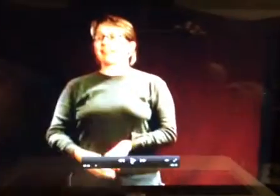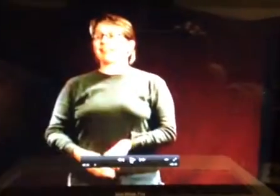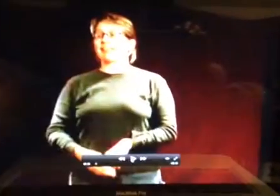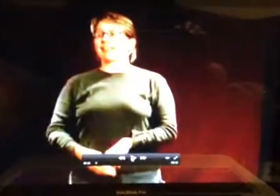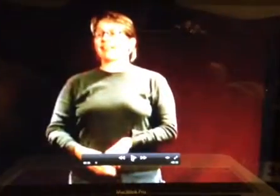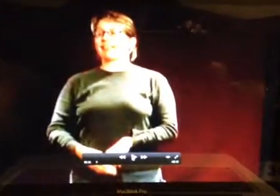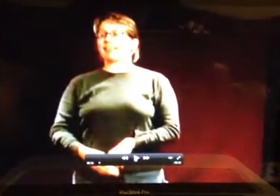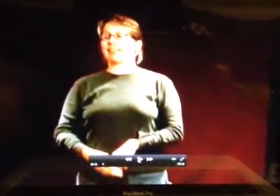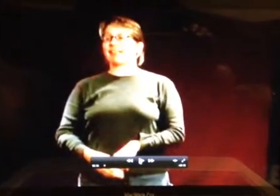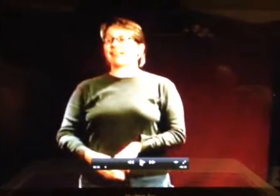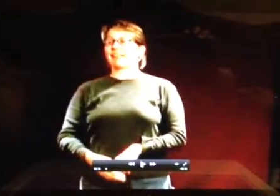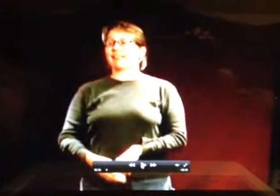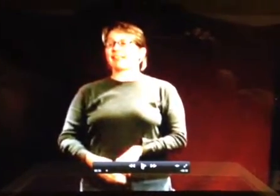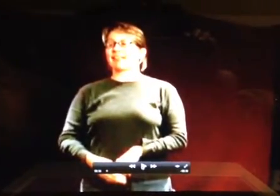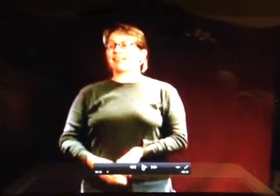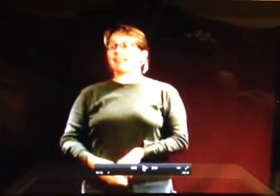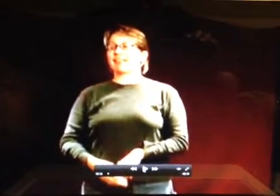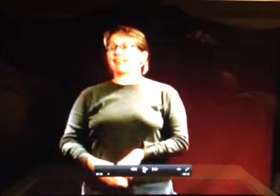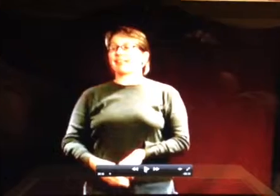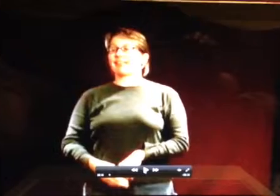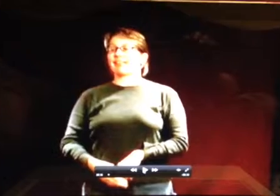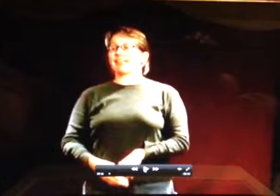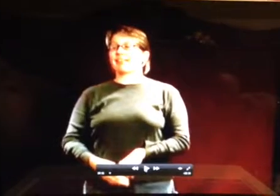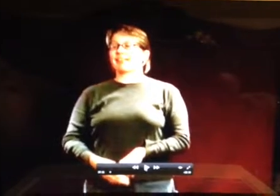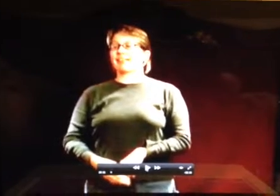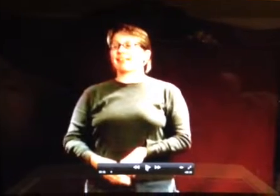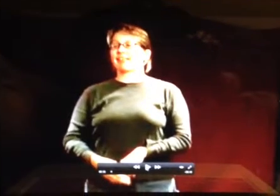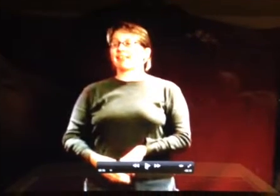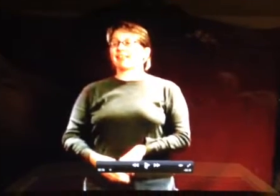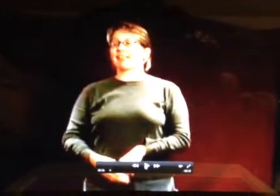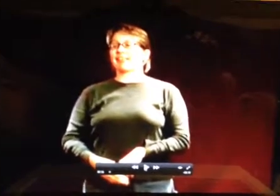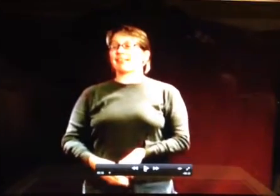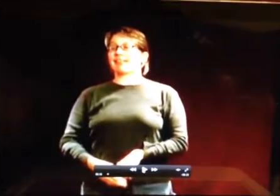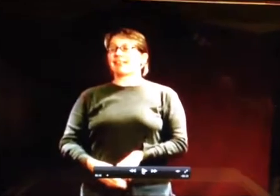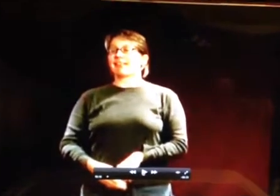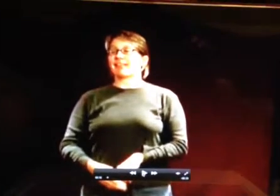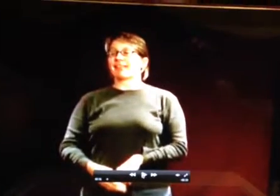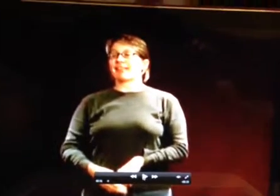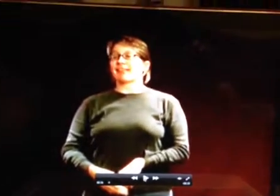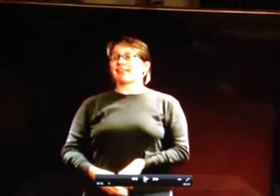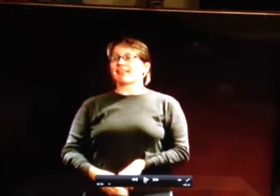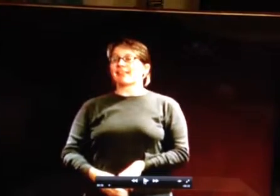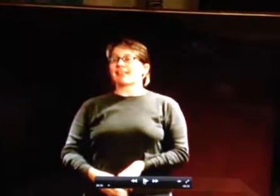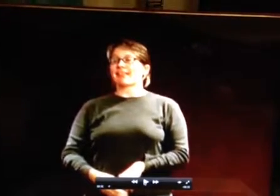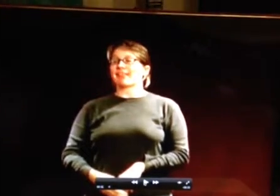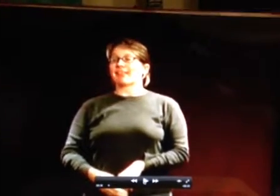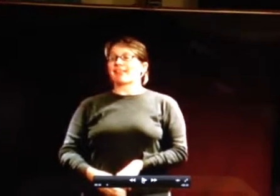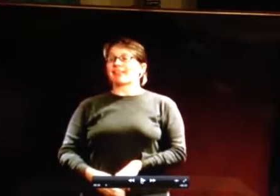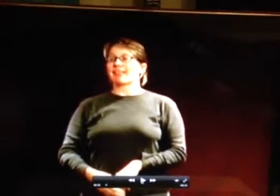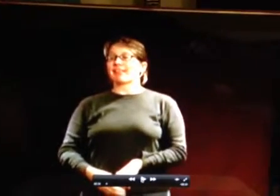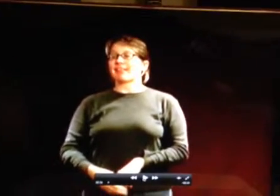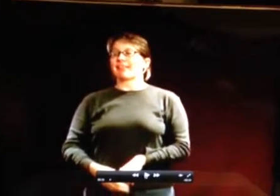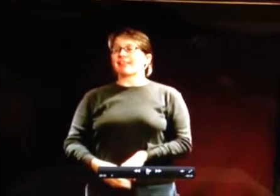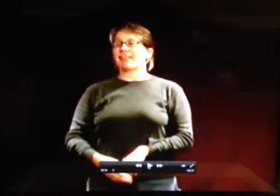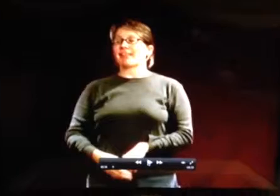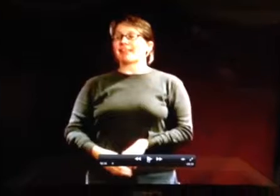canoeing. It's beautiful there. There's trees and the forest. It's just completely beautiful and it smells